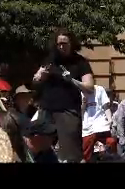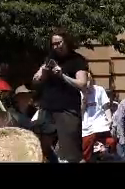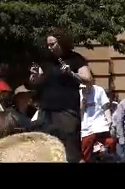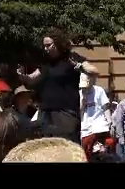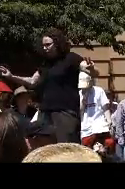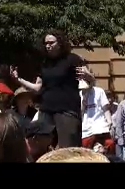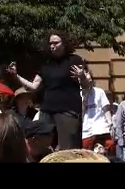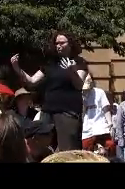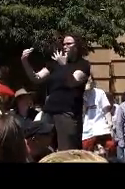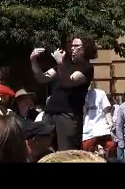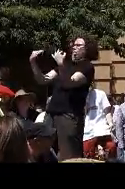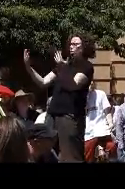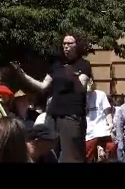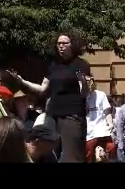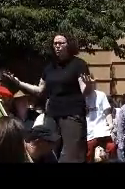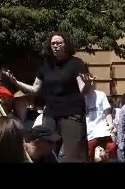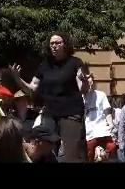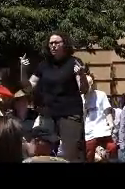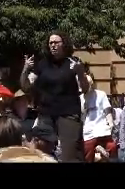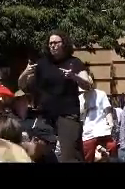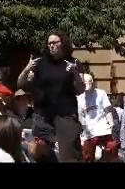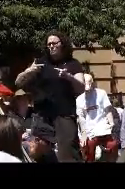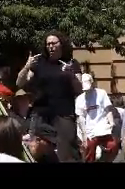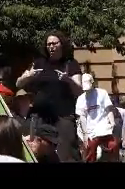class. I thought that